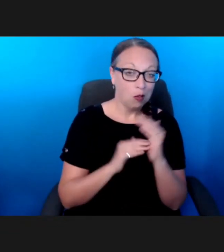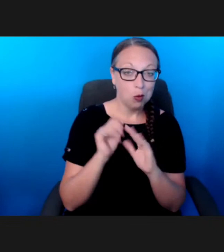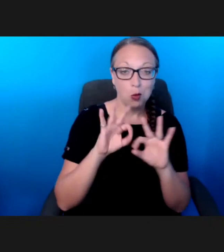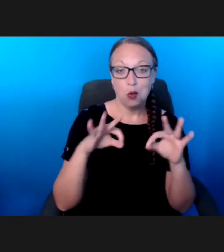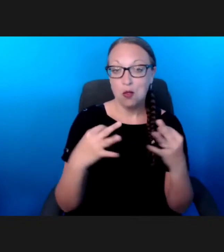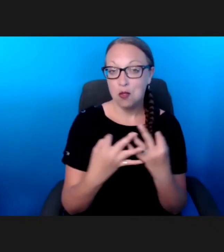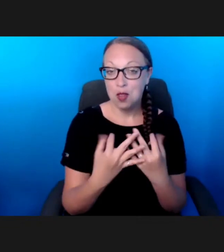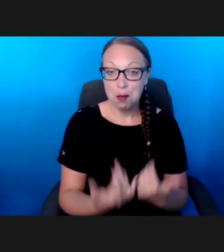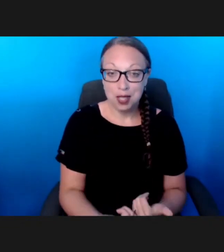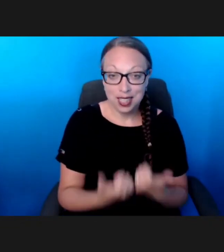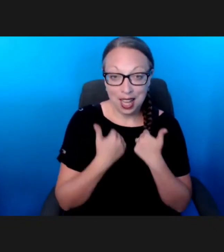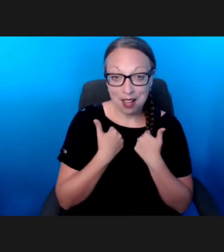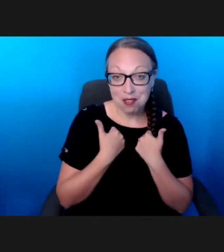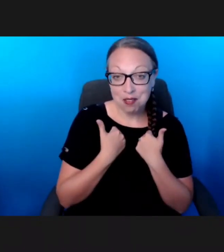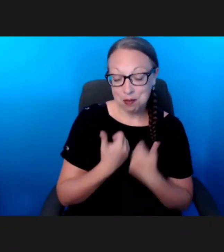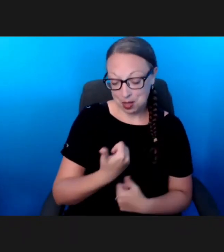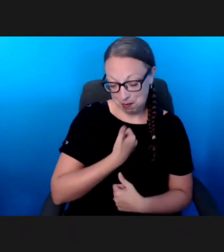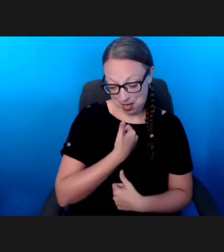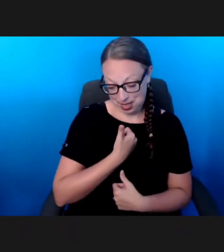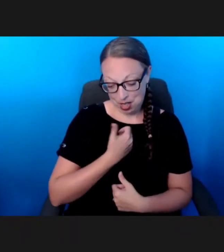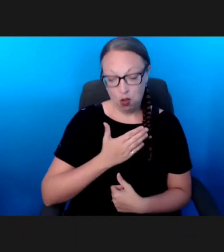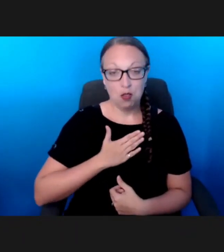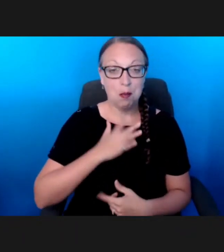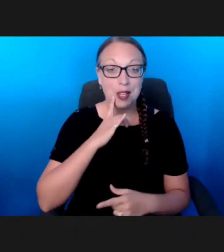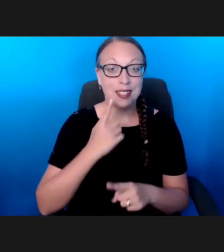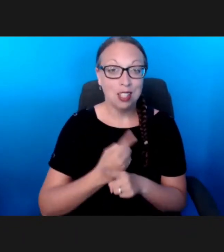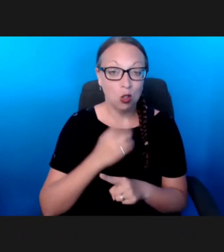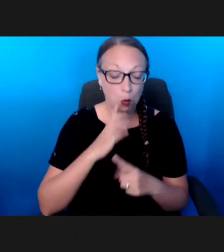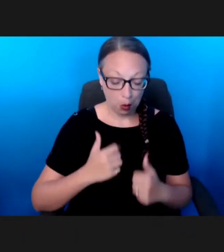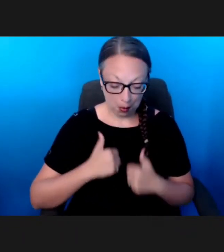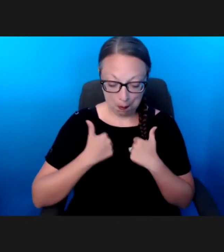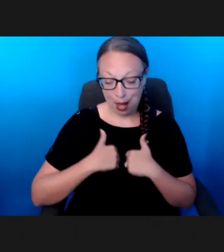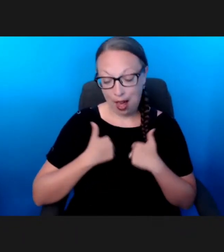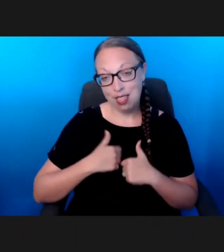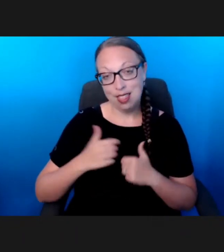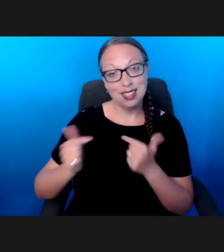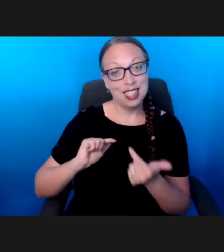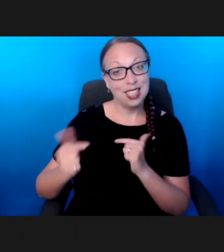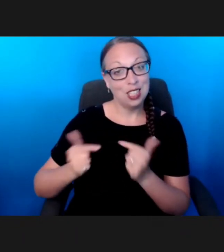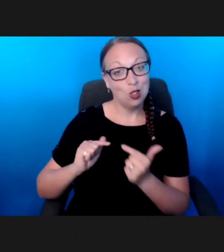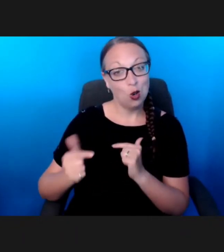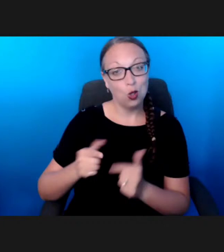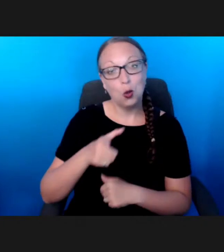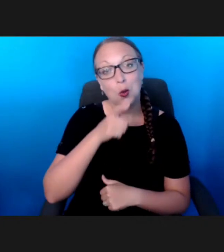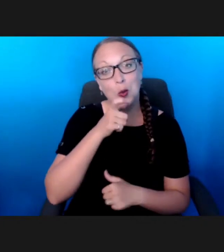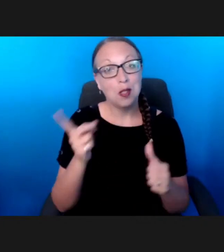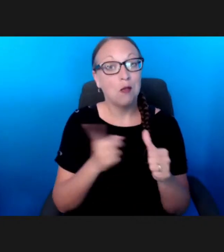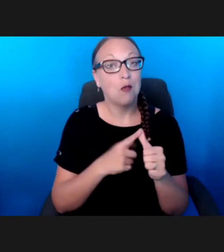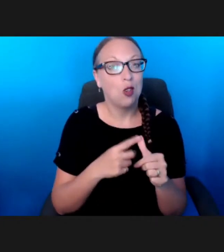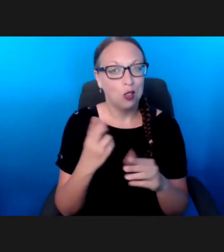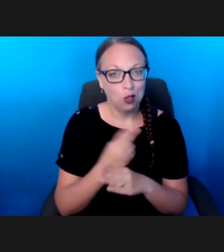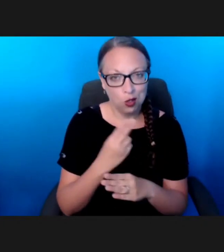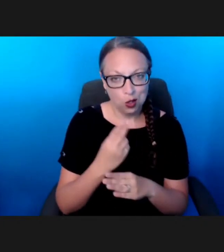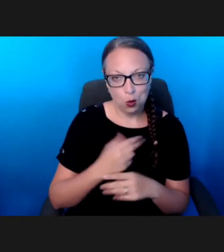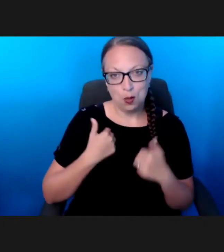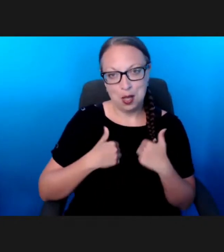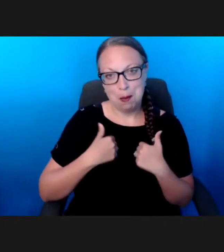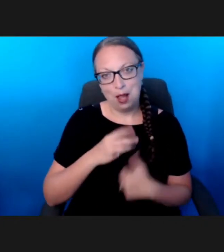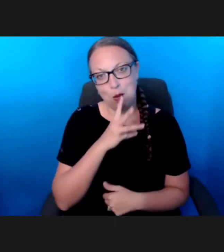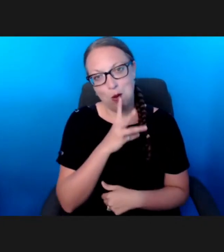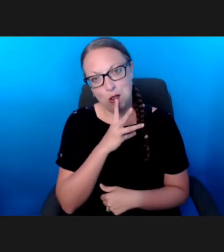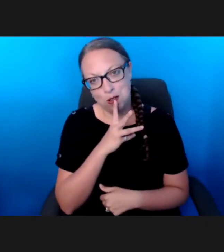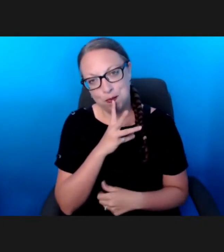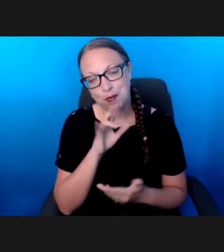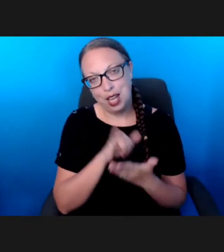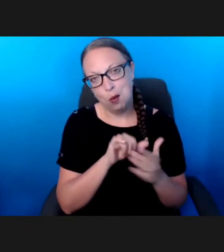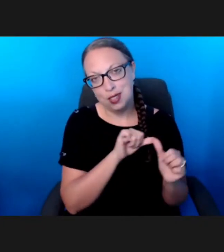my sister and I would take our baths, taking turns being first to use the bath water, a carryover from the deprivation of the